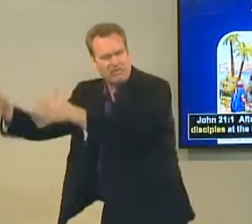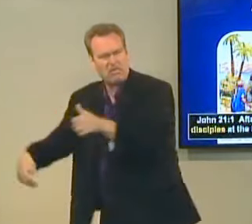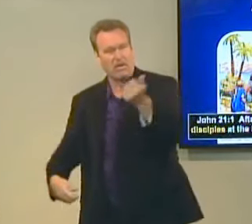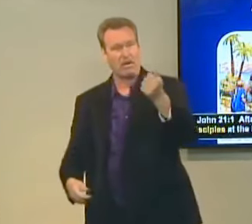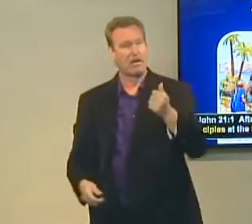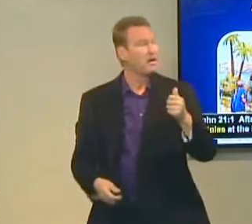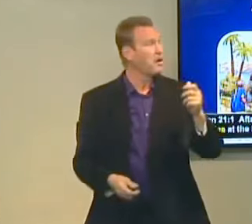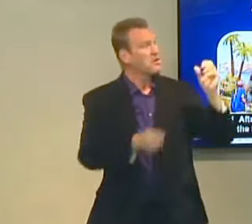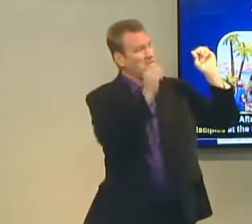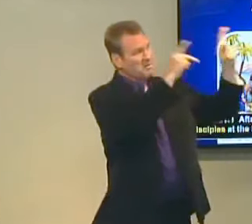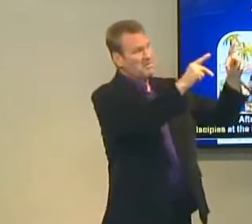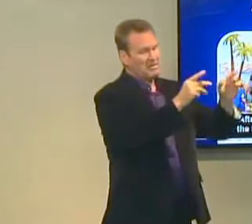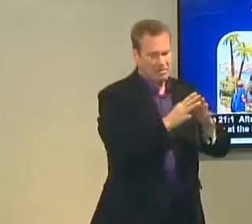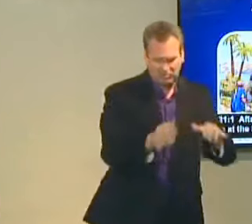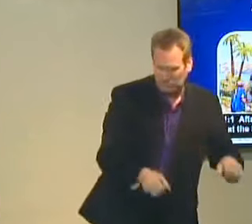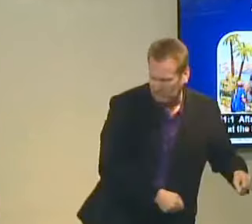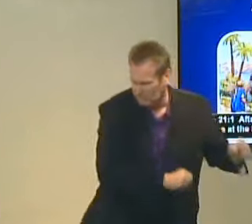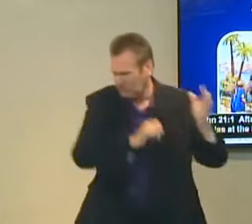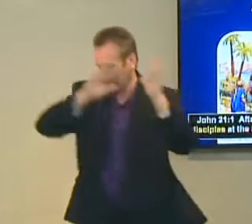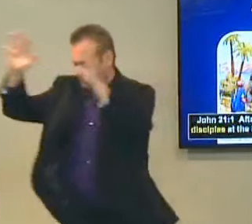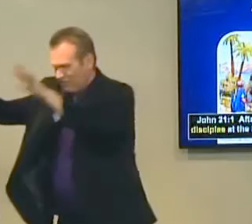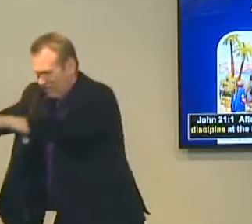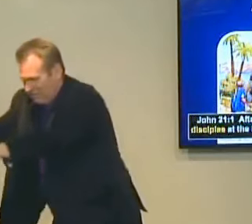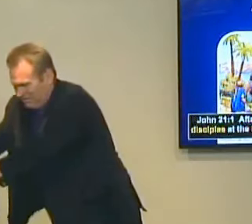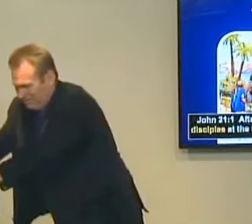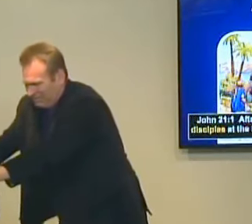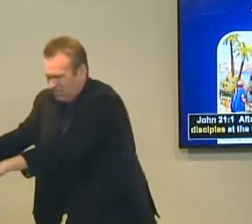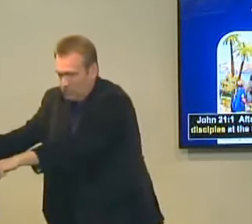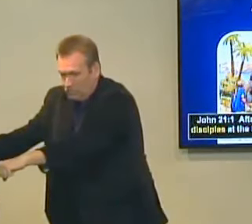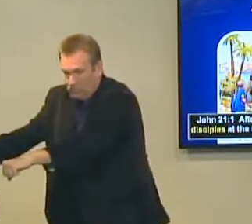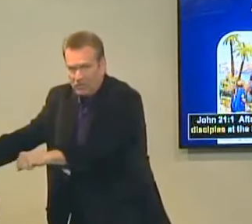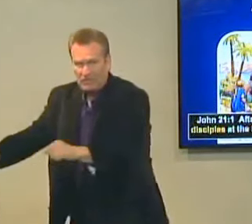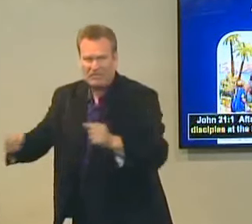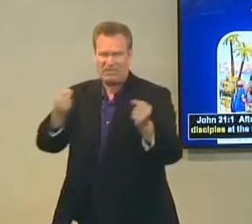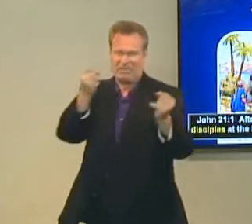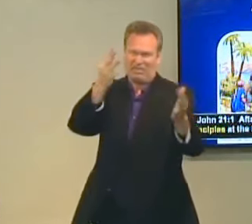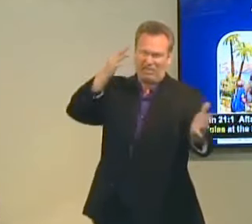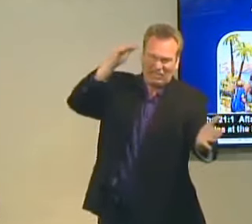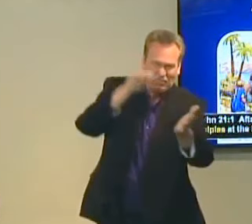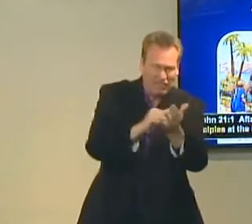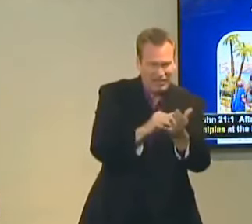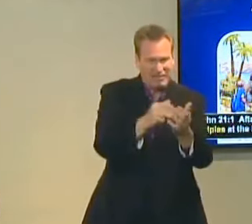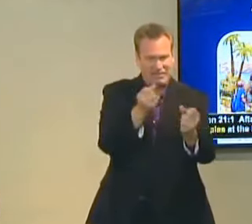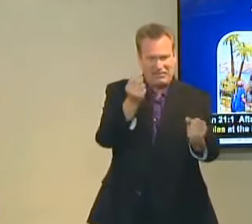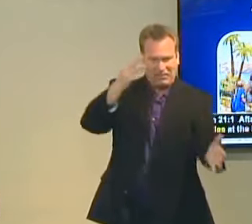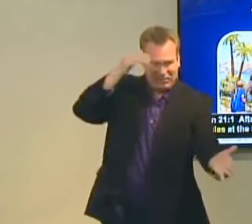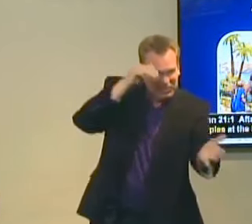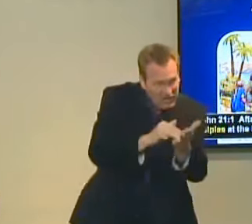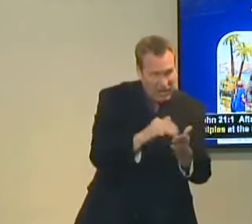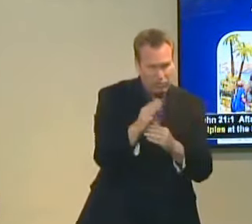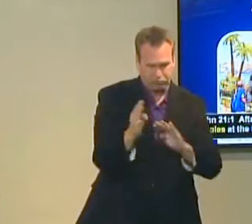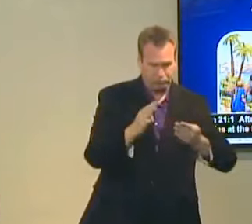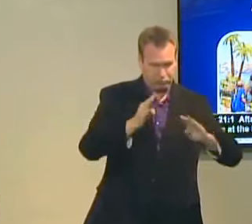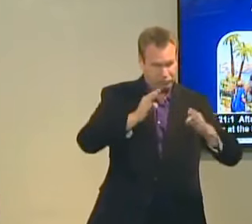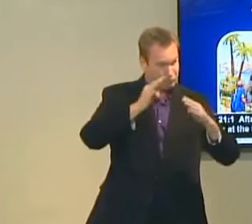And Jesus said. Throw your net on the other side of the boat. So they did. And there were thousands. And